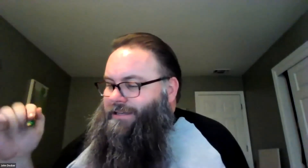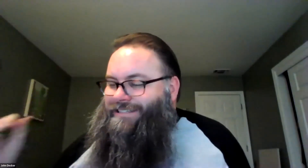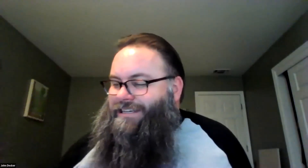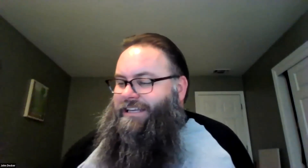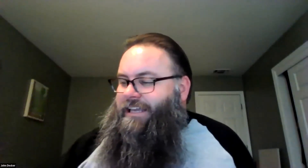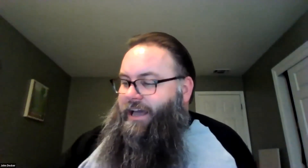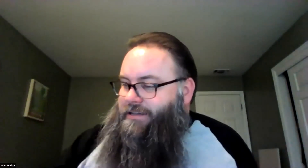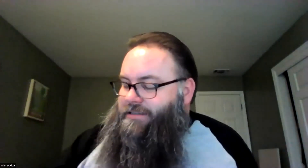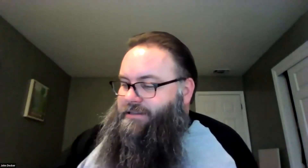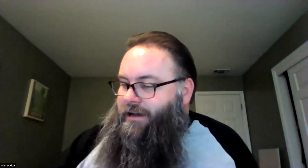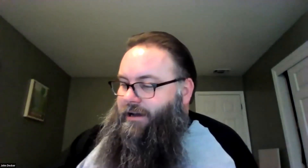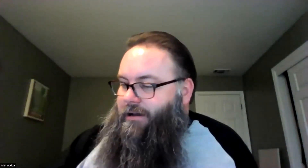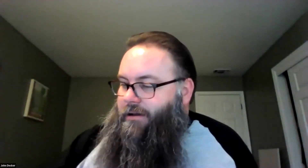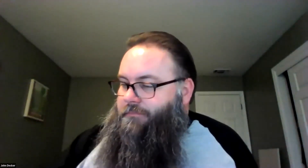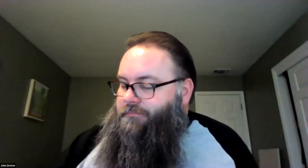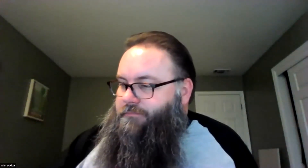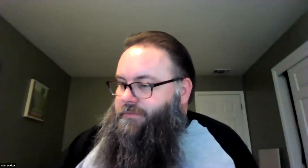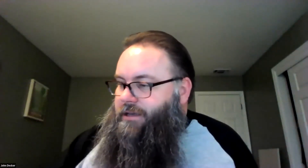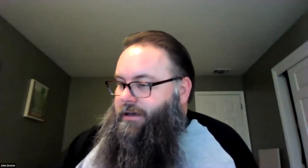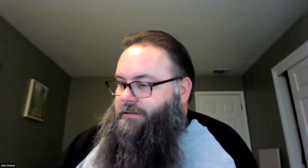The DDS